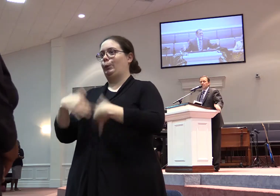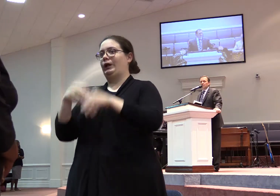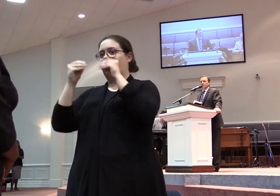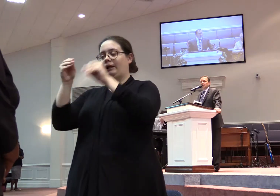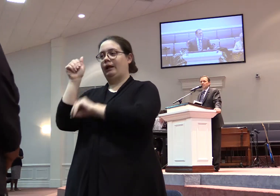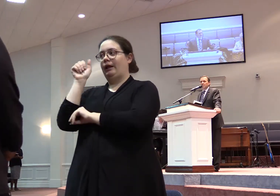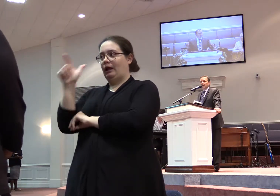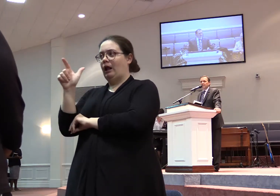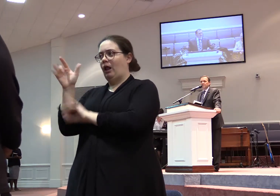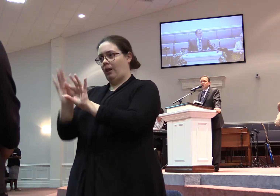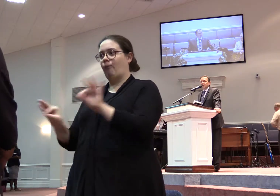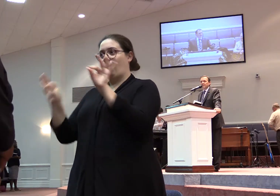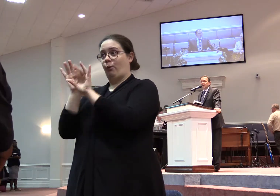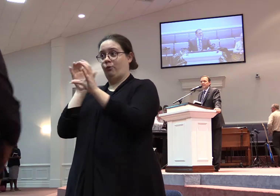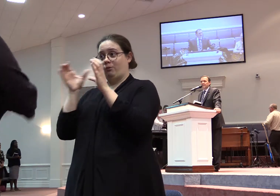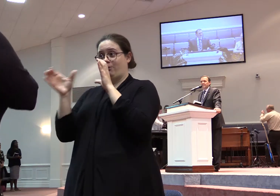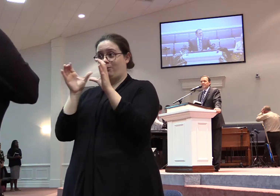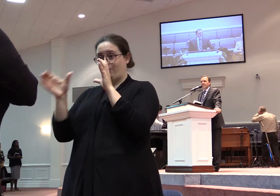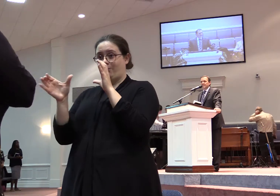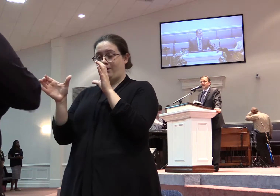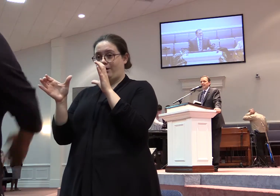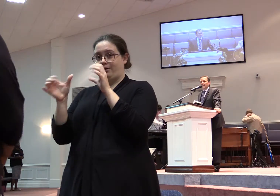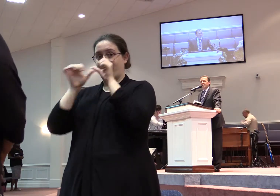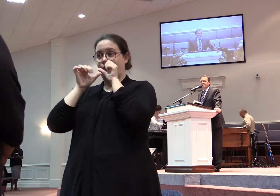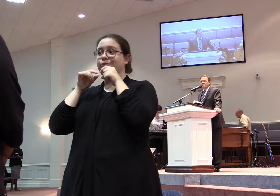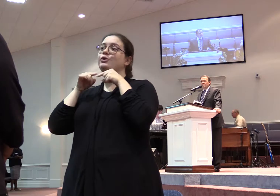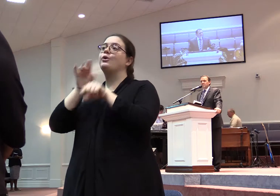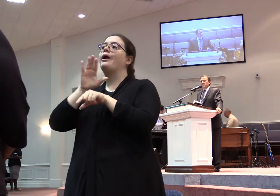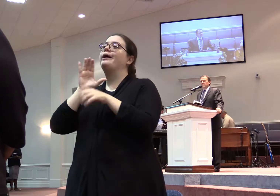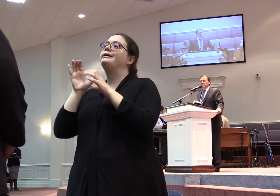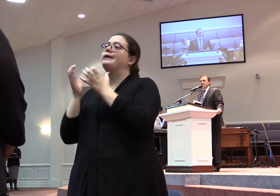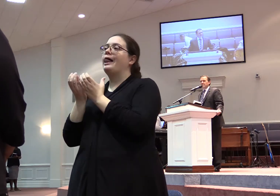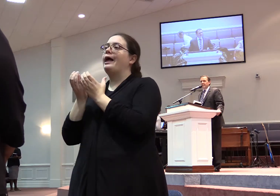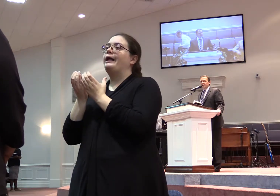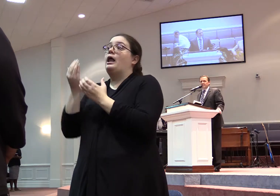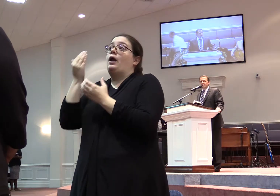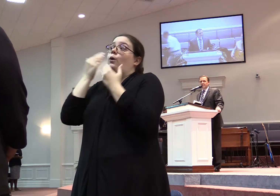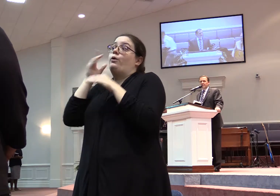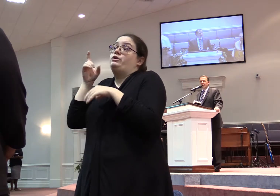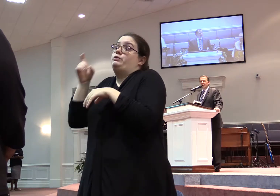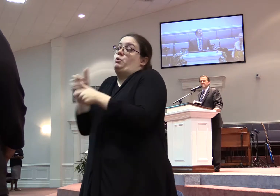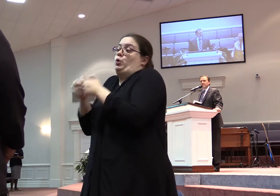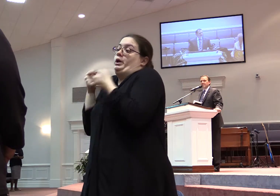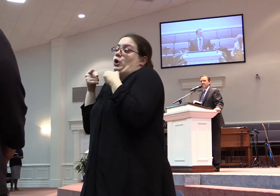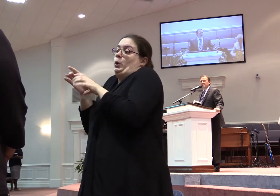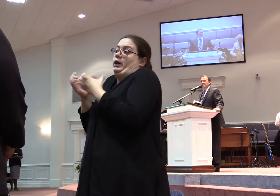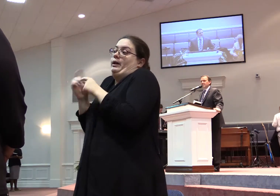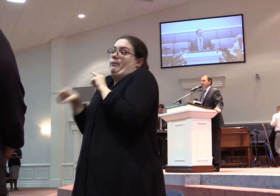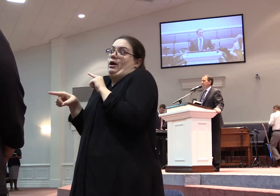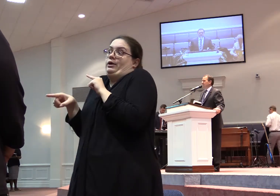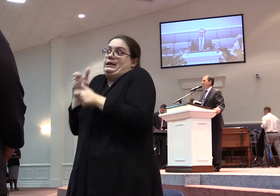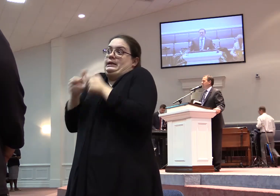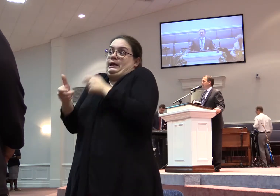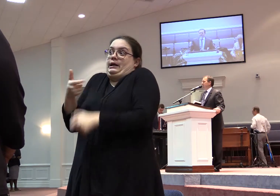language and the importance of communication. And during his class, I don't know if she was supposed to text during the class, but